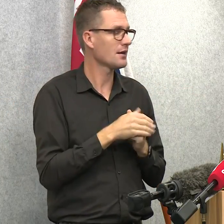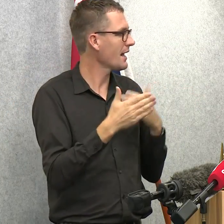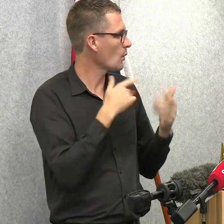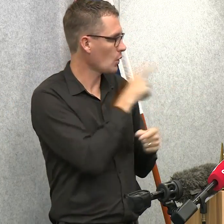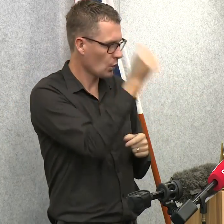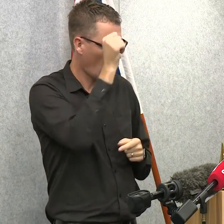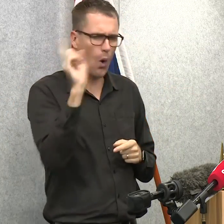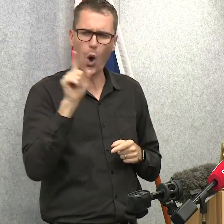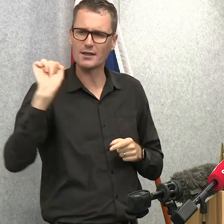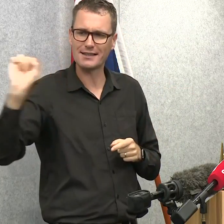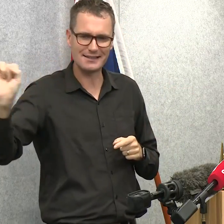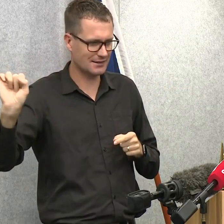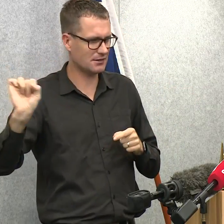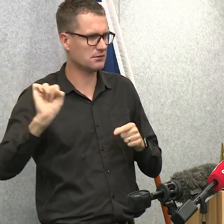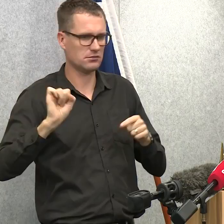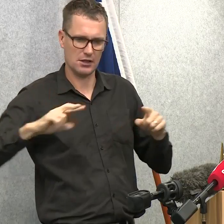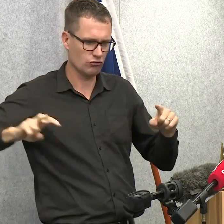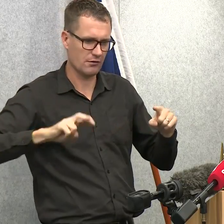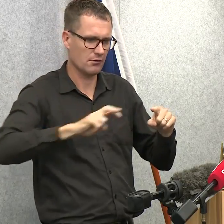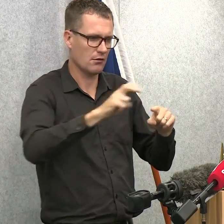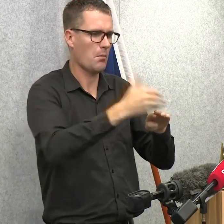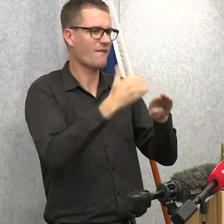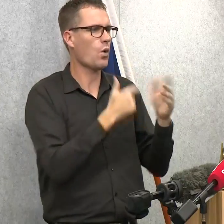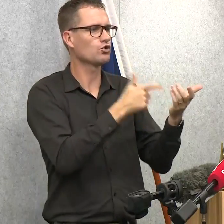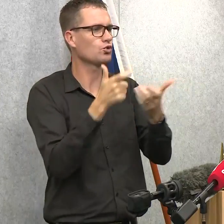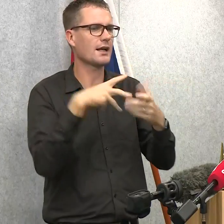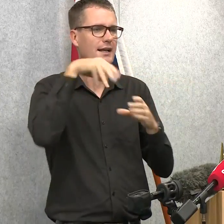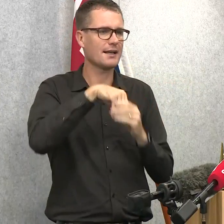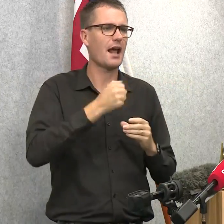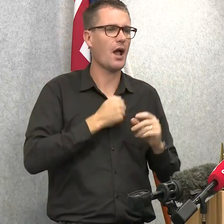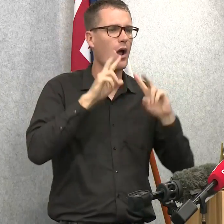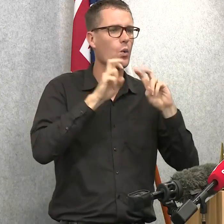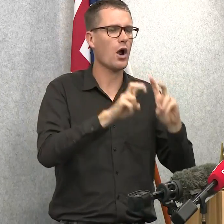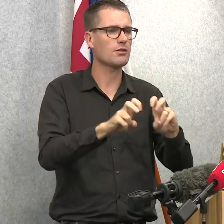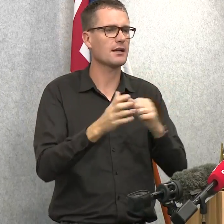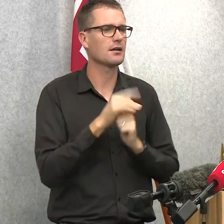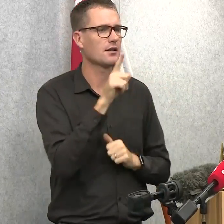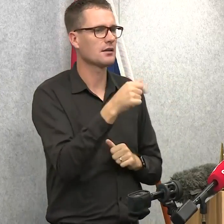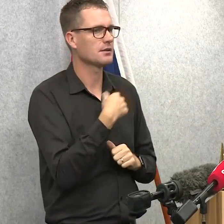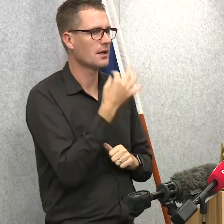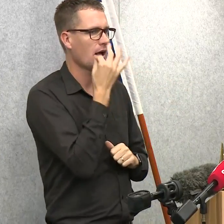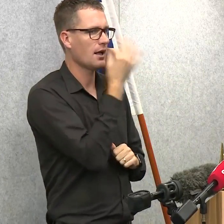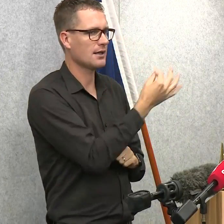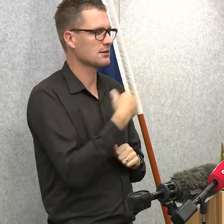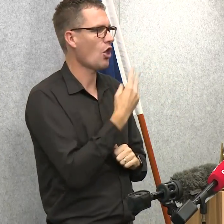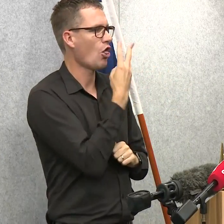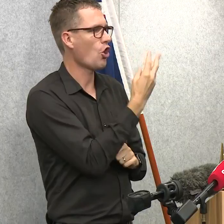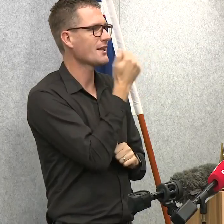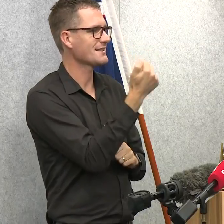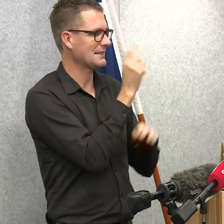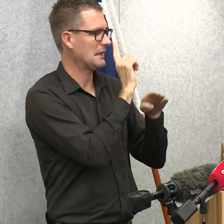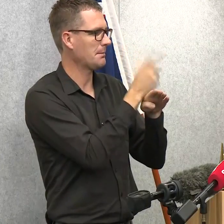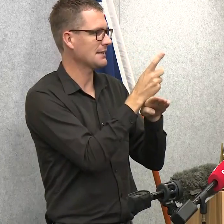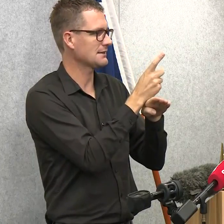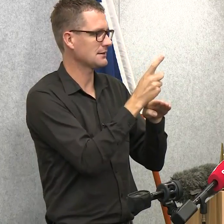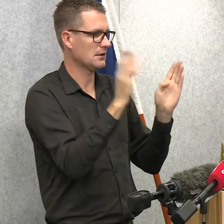shootings? That's all part of the inquiry. So thank you very much. I will. Clerical thing, the discrepancy between the 36 minutes reported a couple of days ago